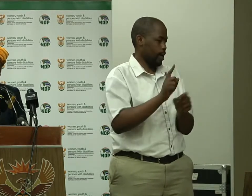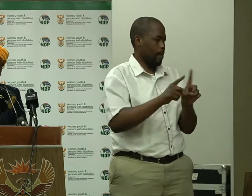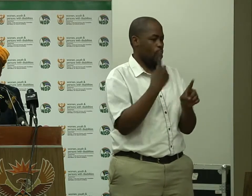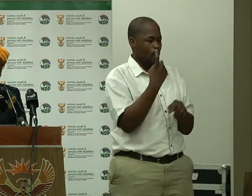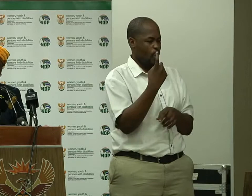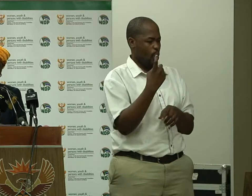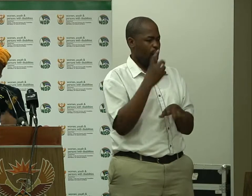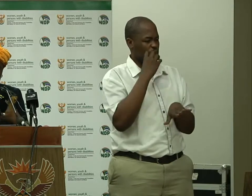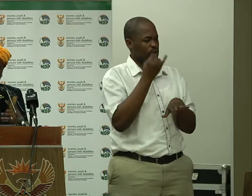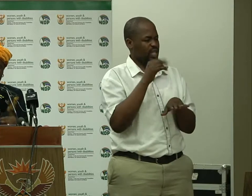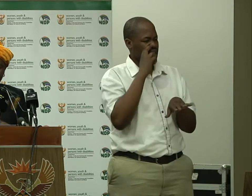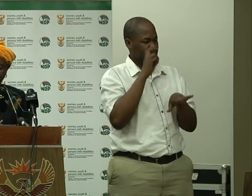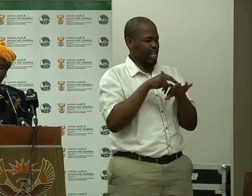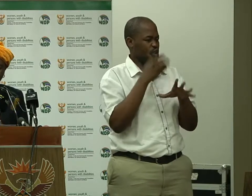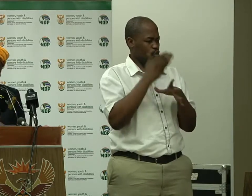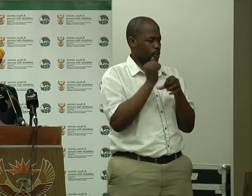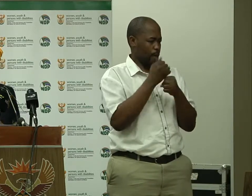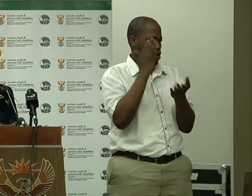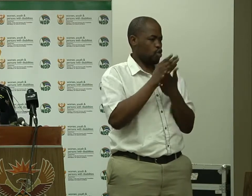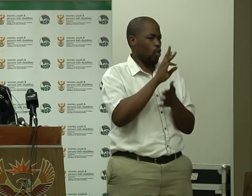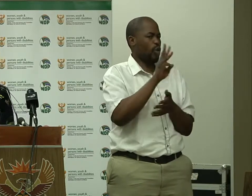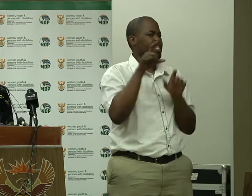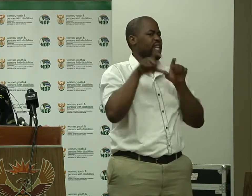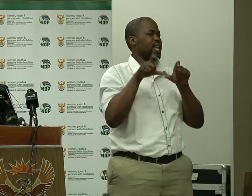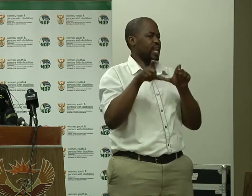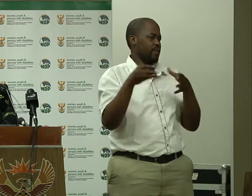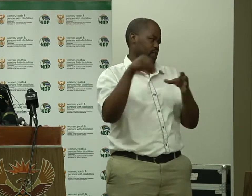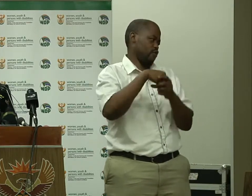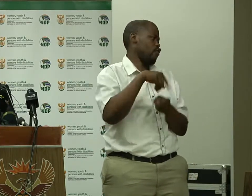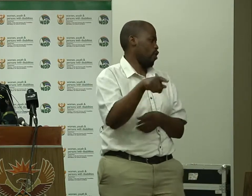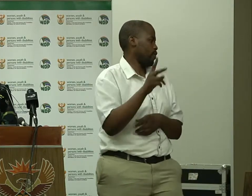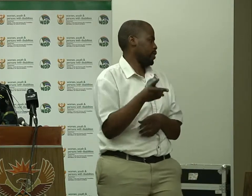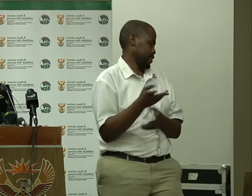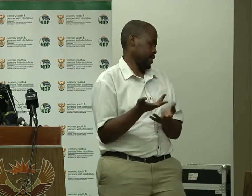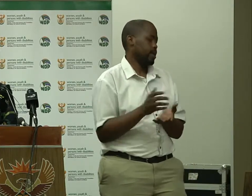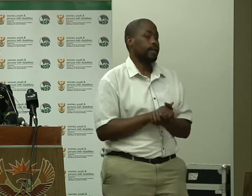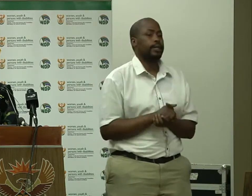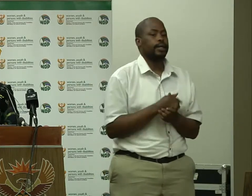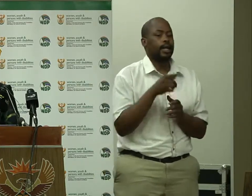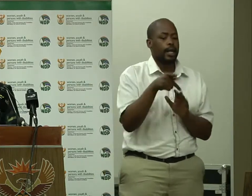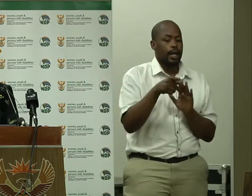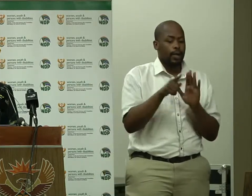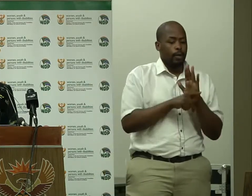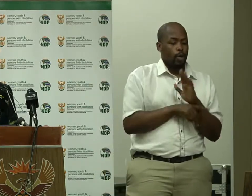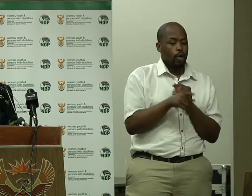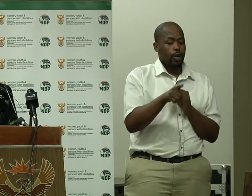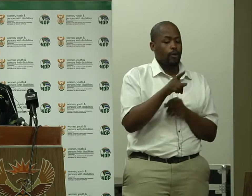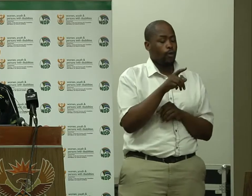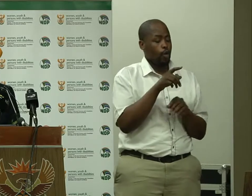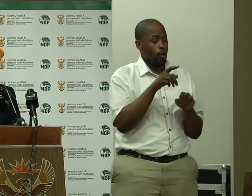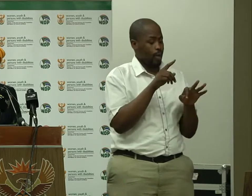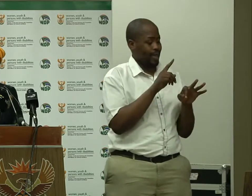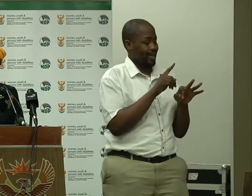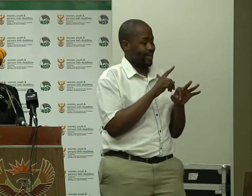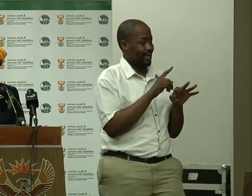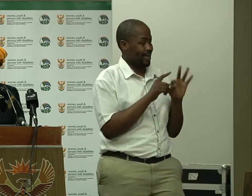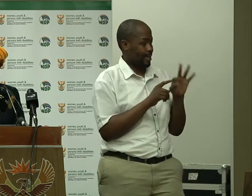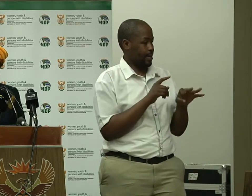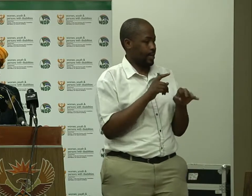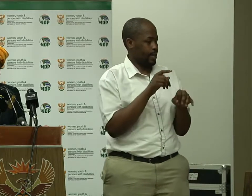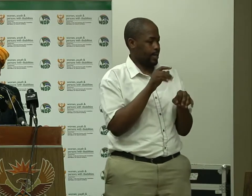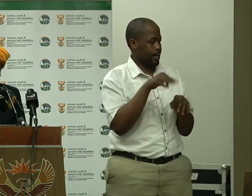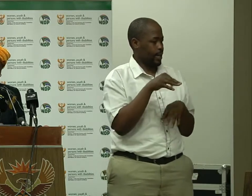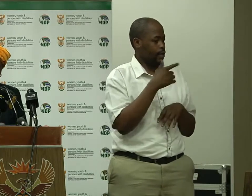Western Cape and make sure that they come on board as well. On the program for the 3rd of December